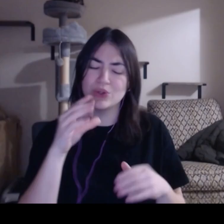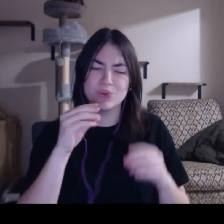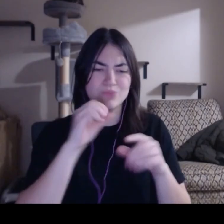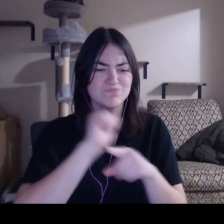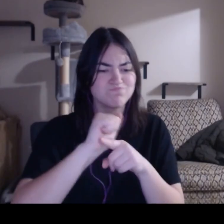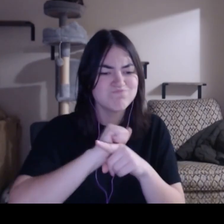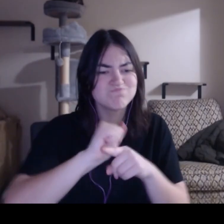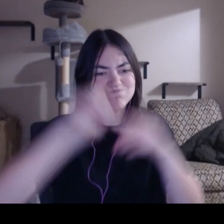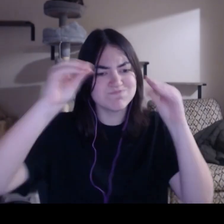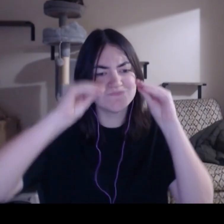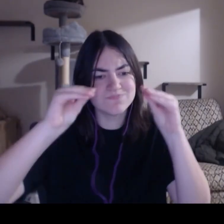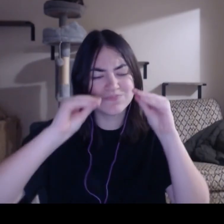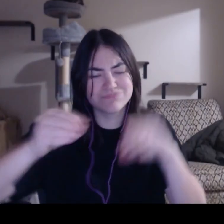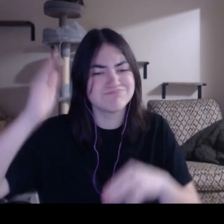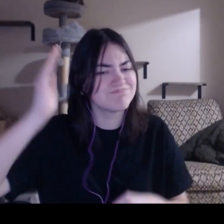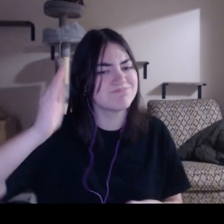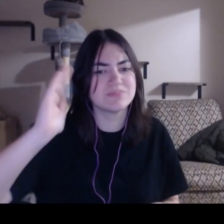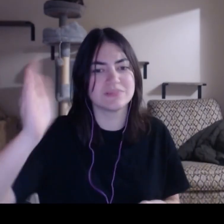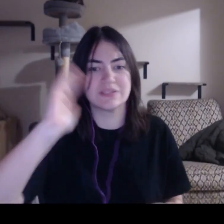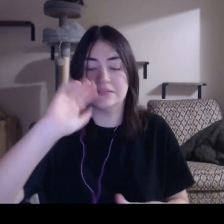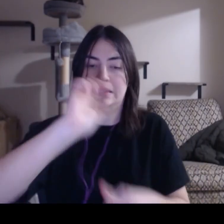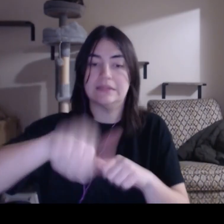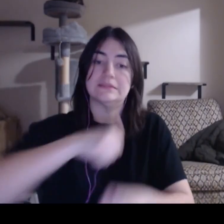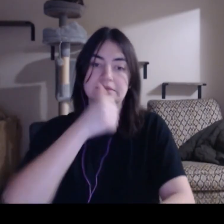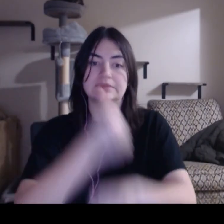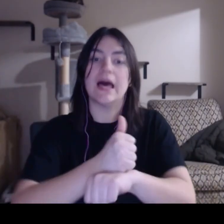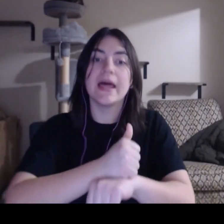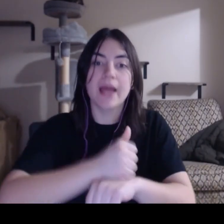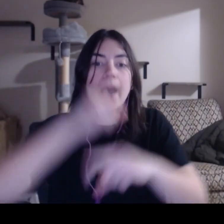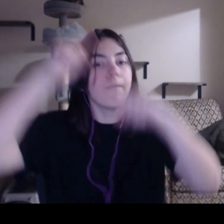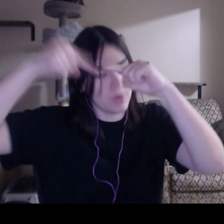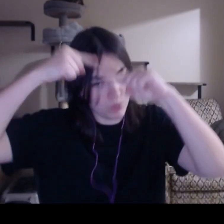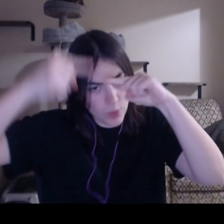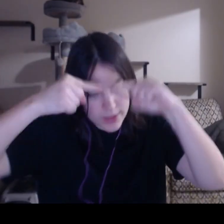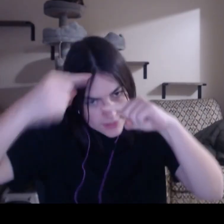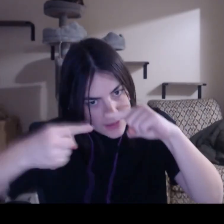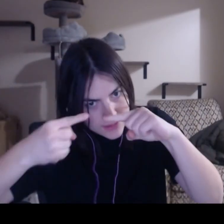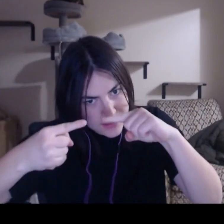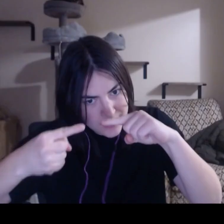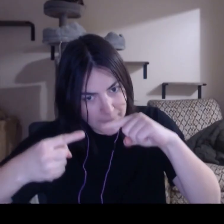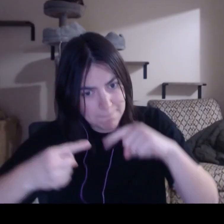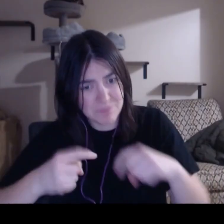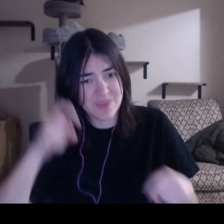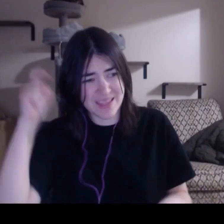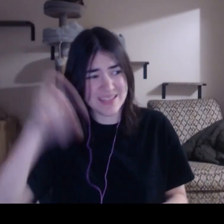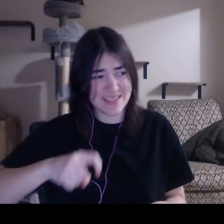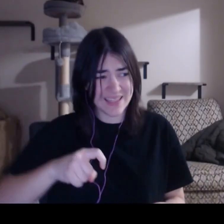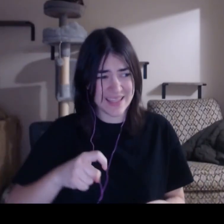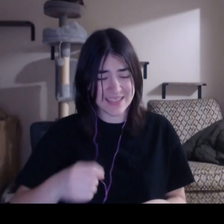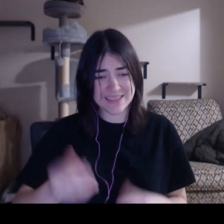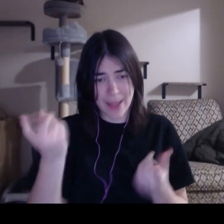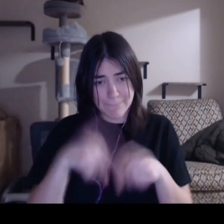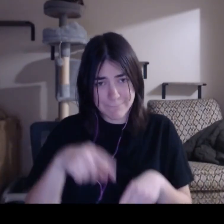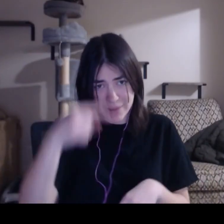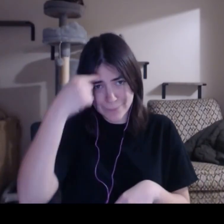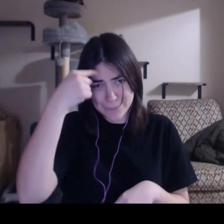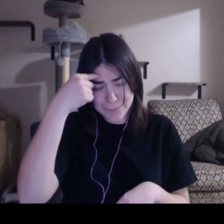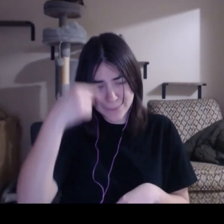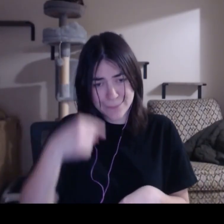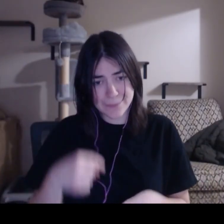that's what's happening here. All this needs to be going on in their heads. The times at which you step